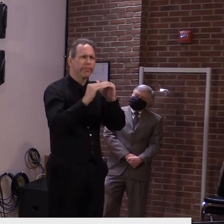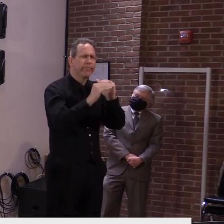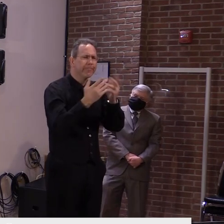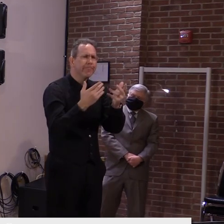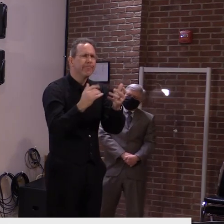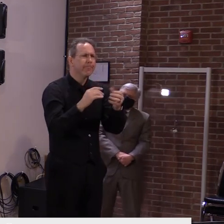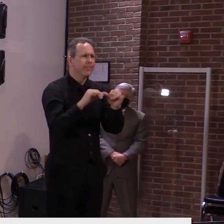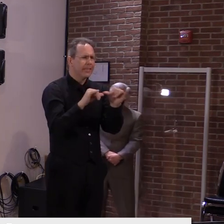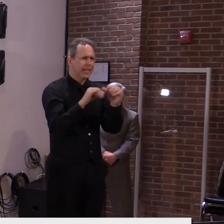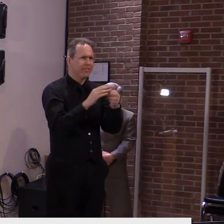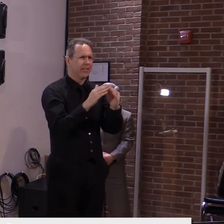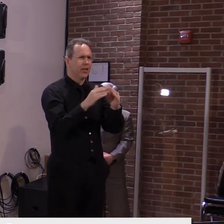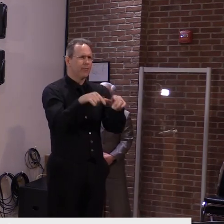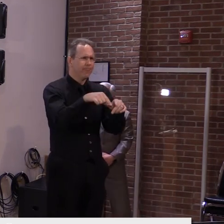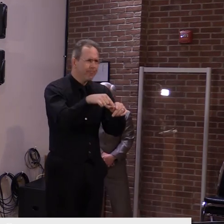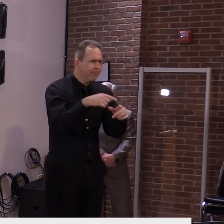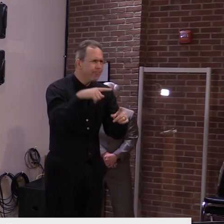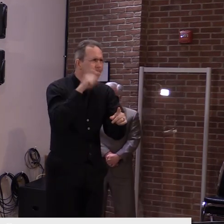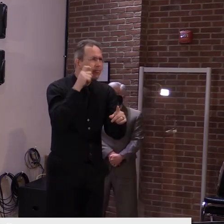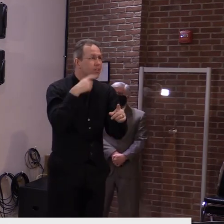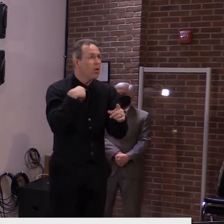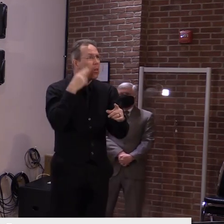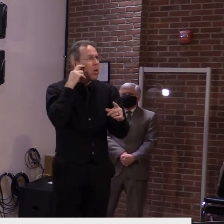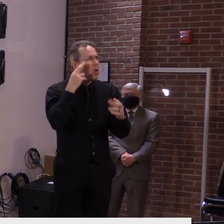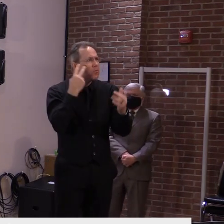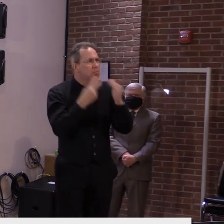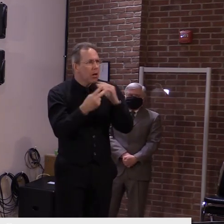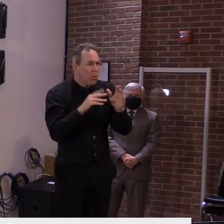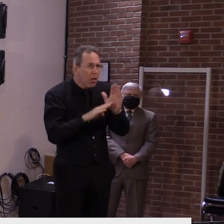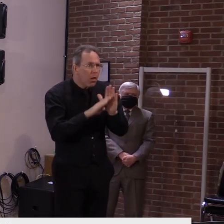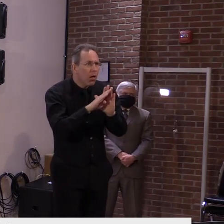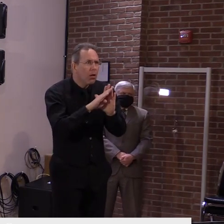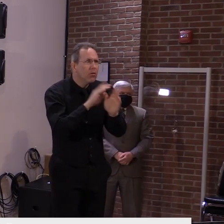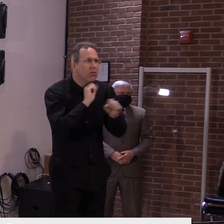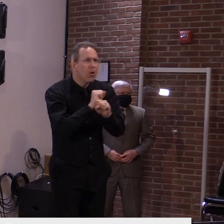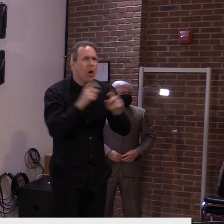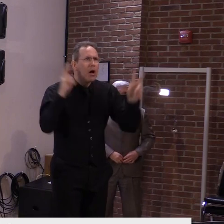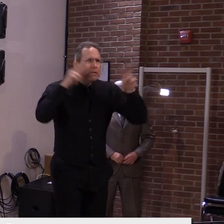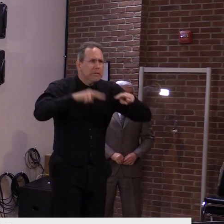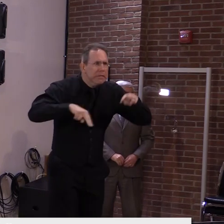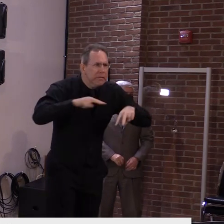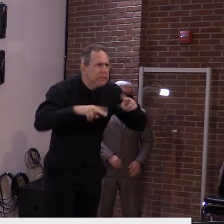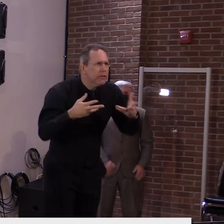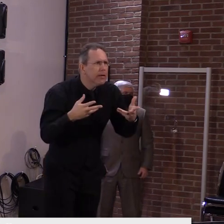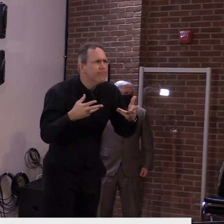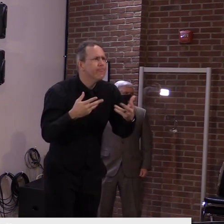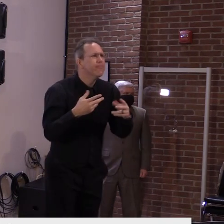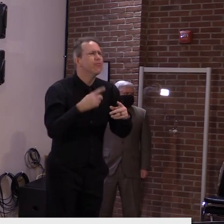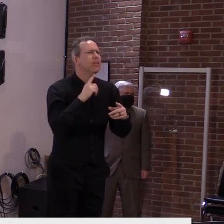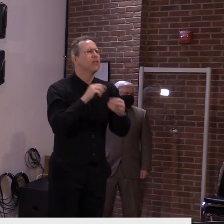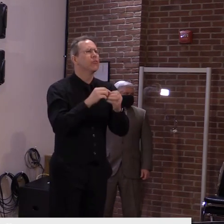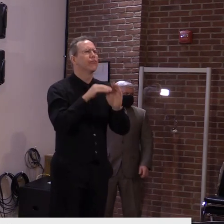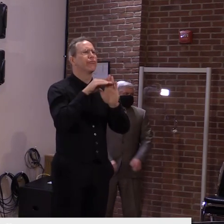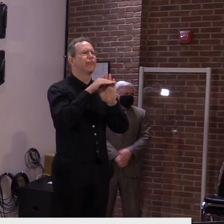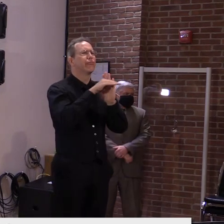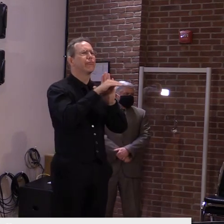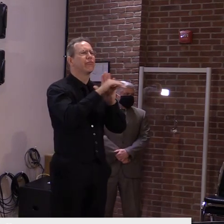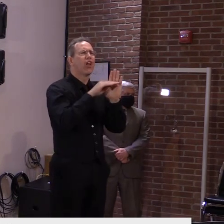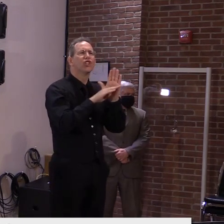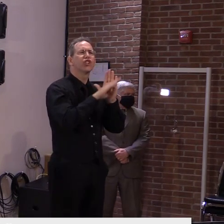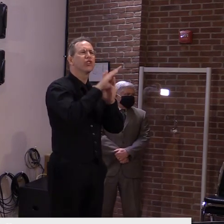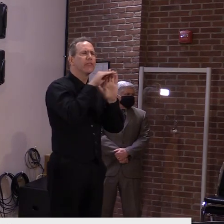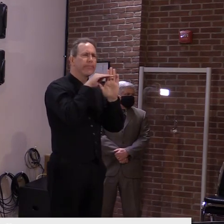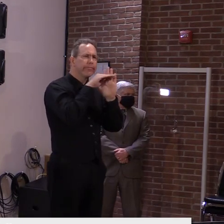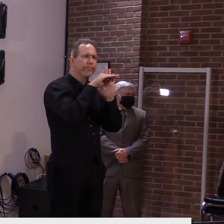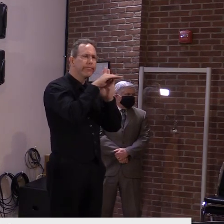growth suddenly began to cease, which is wonderful and great, but at the same time, you can